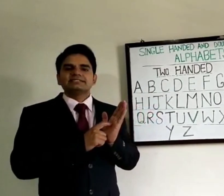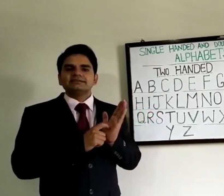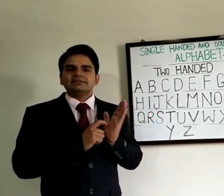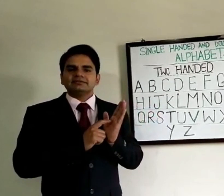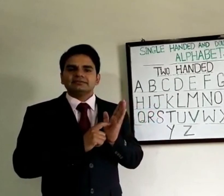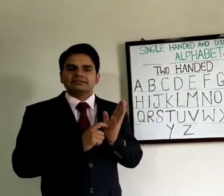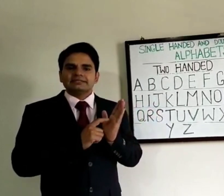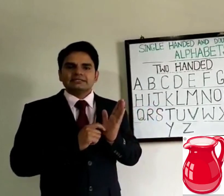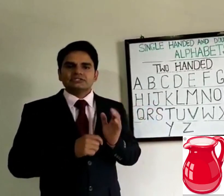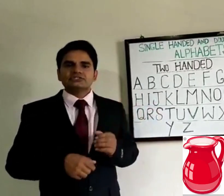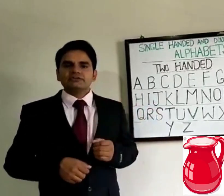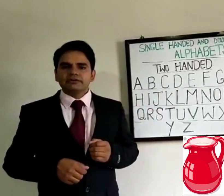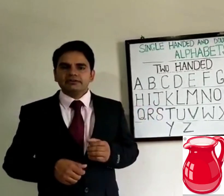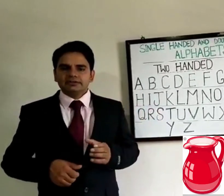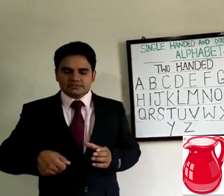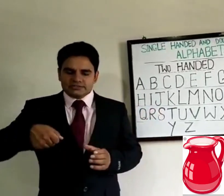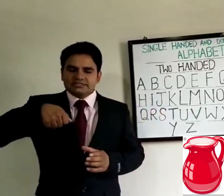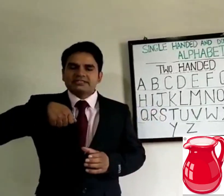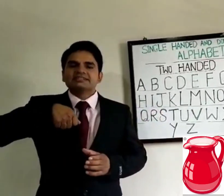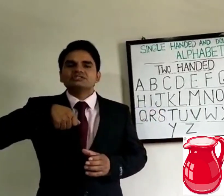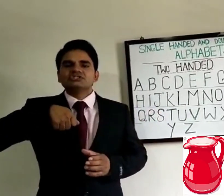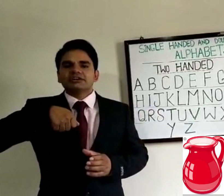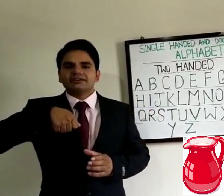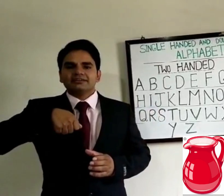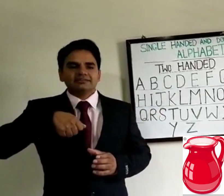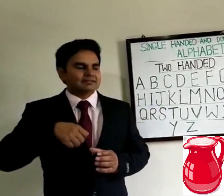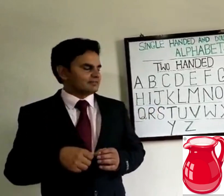J, J for jug,